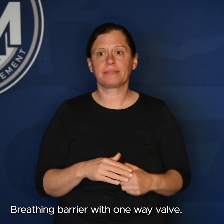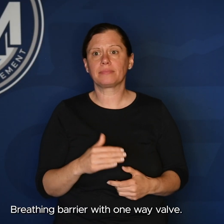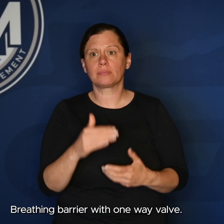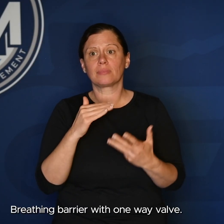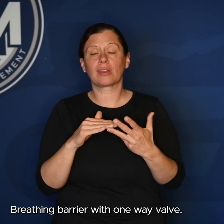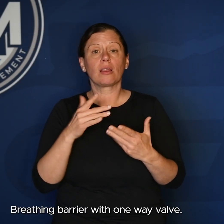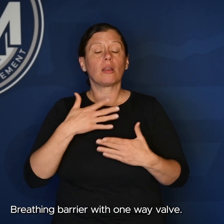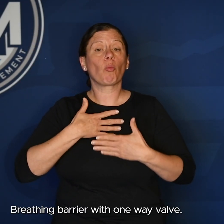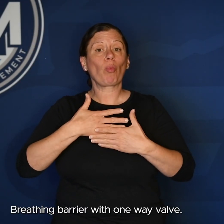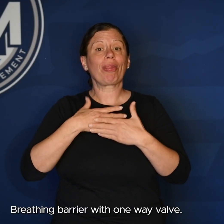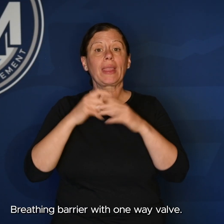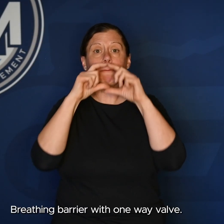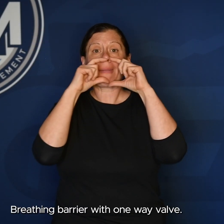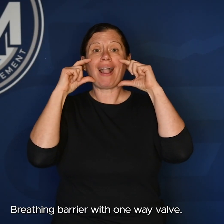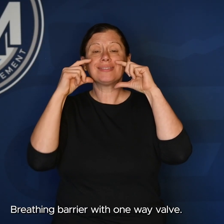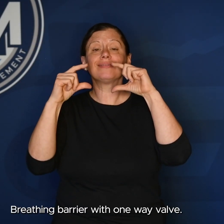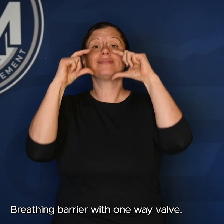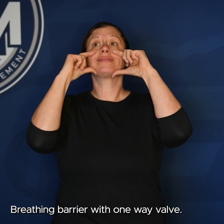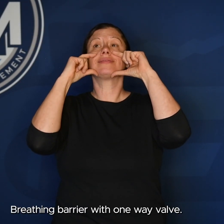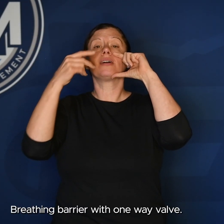breathing barrier with one-way valve,